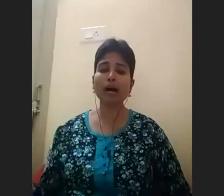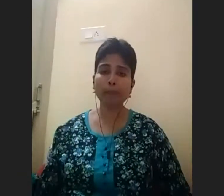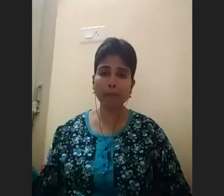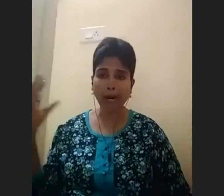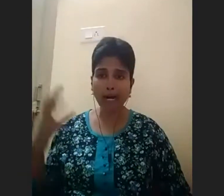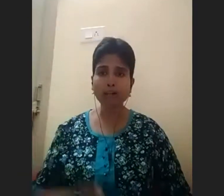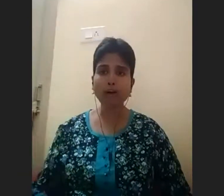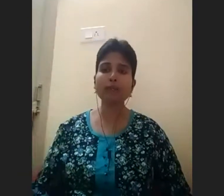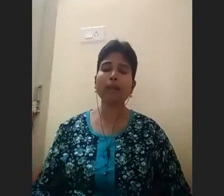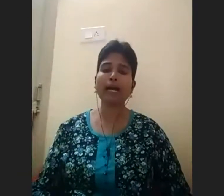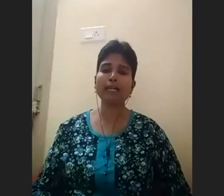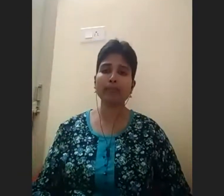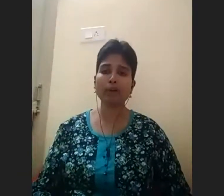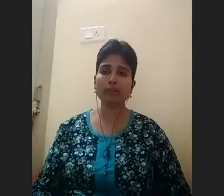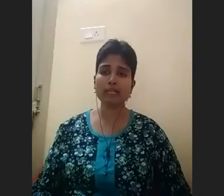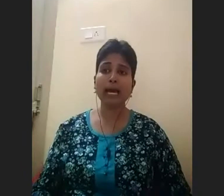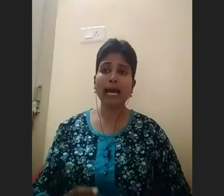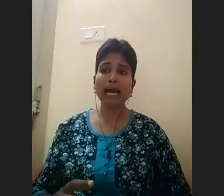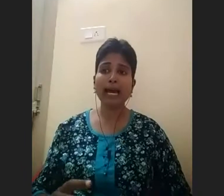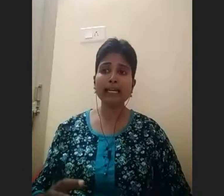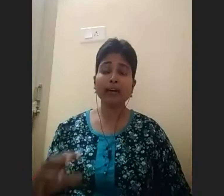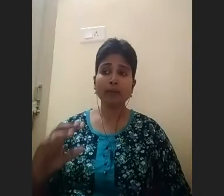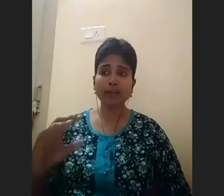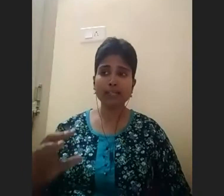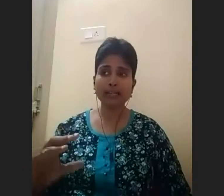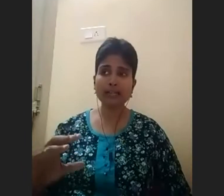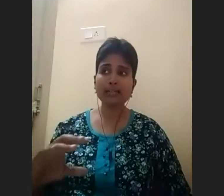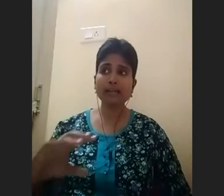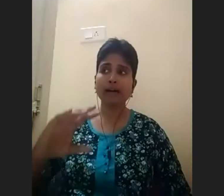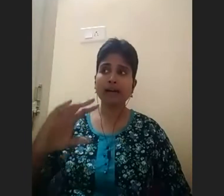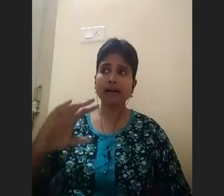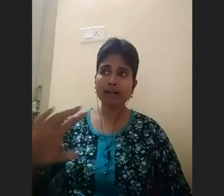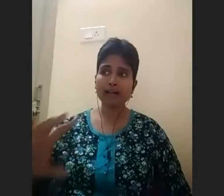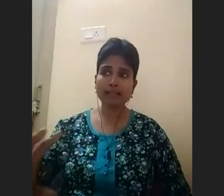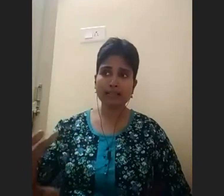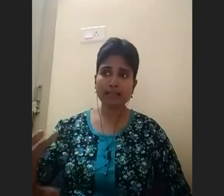groups are part of the planning process, and when there is